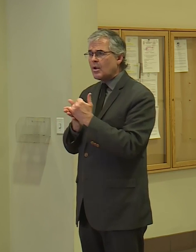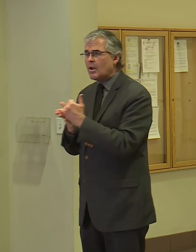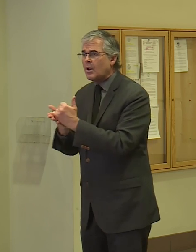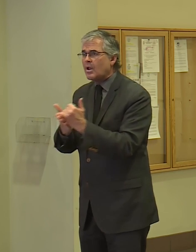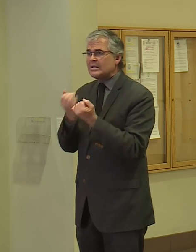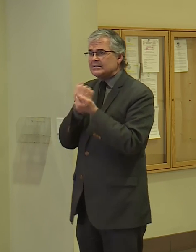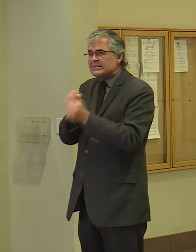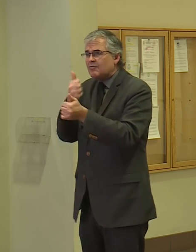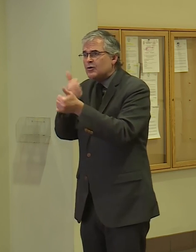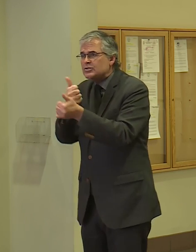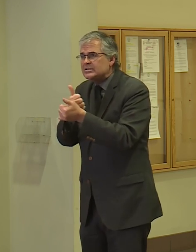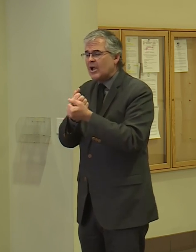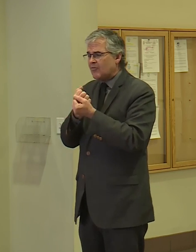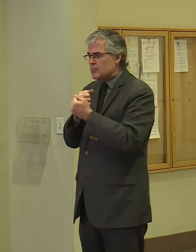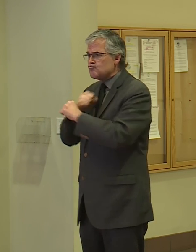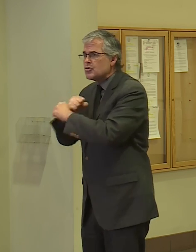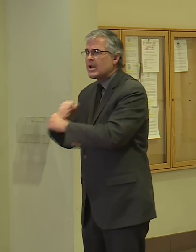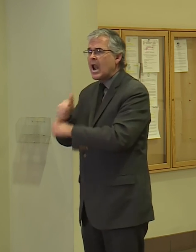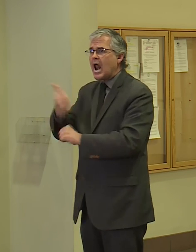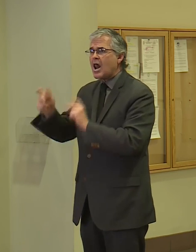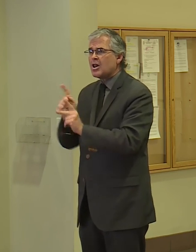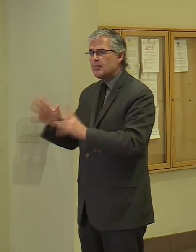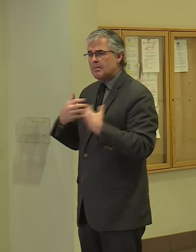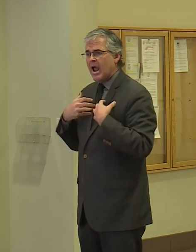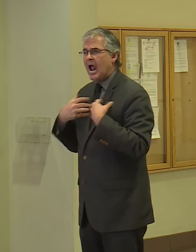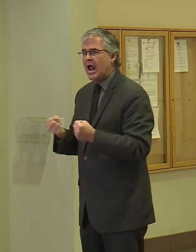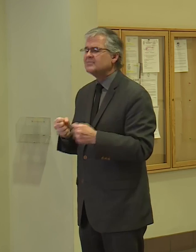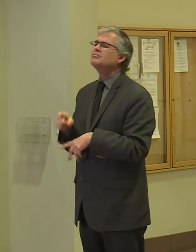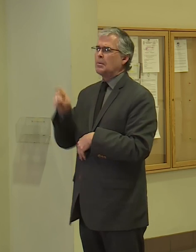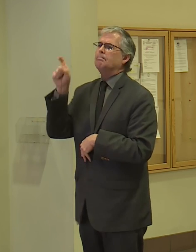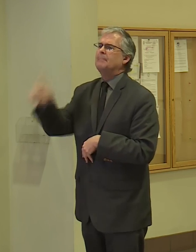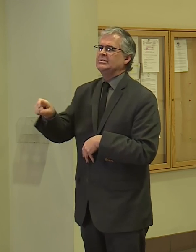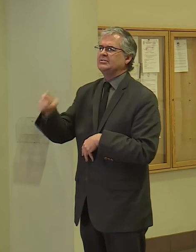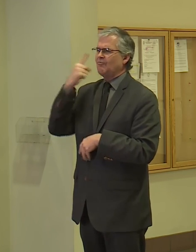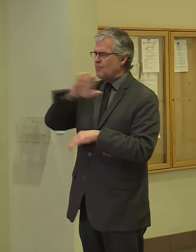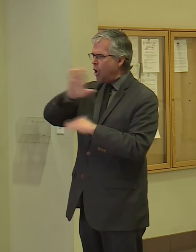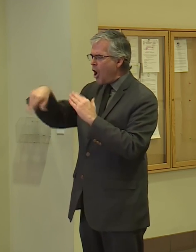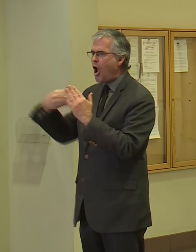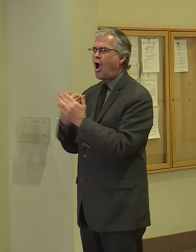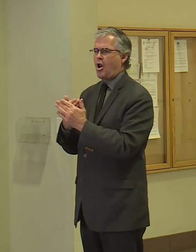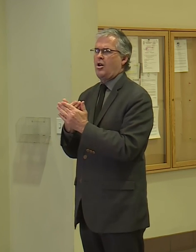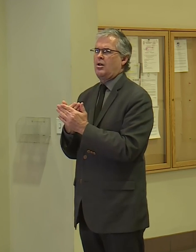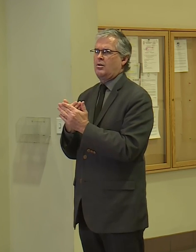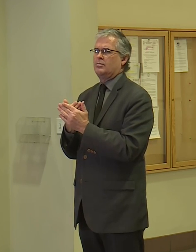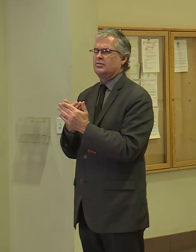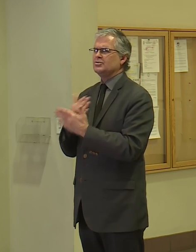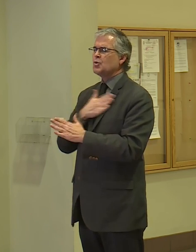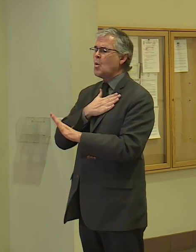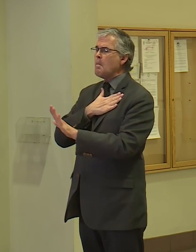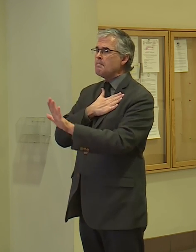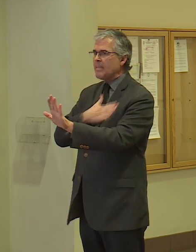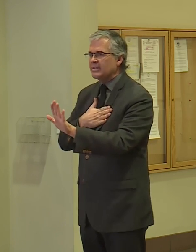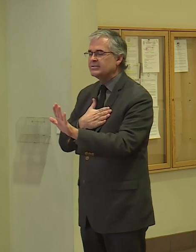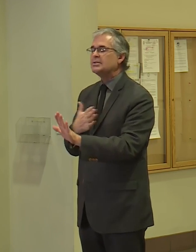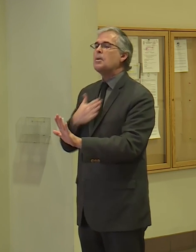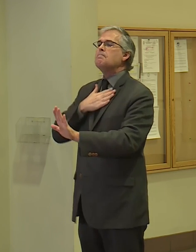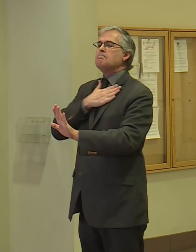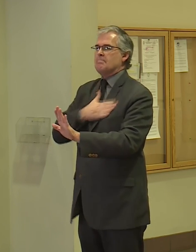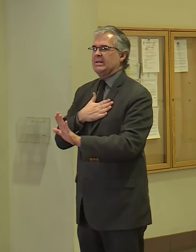absolutely must take this step for every Nevadans health and safety please please take this seriously